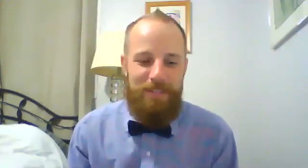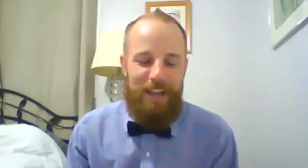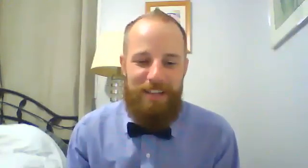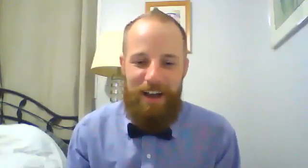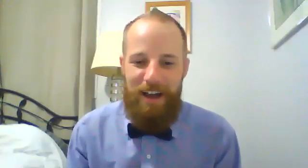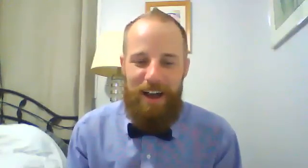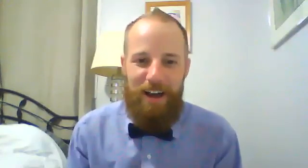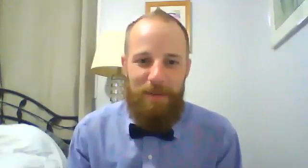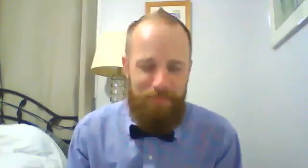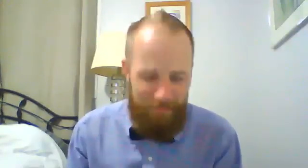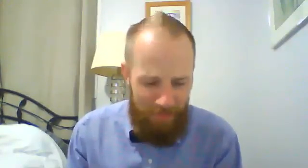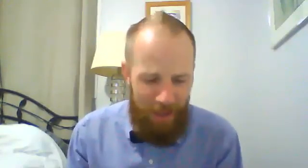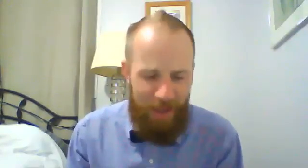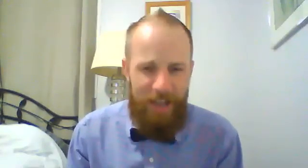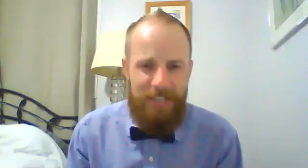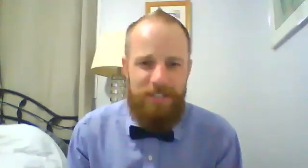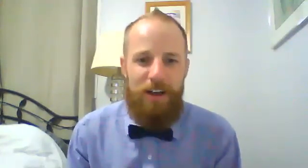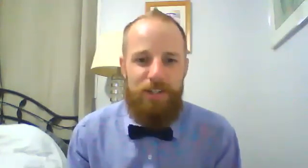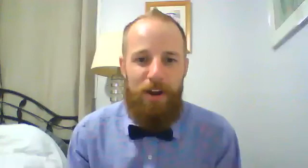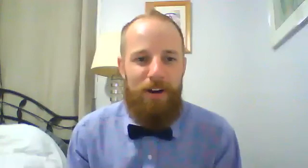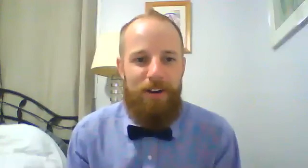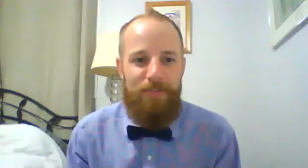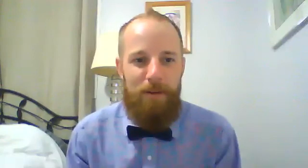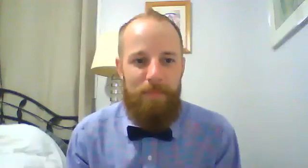Tonight, I've asked Shauna R. from